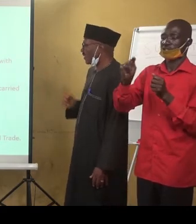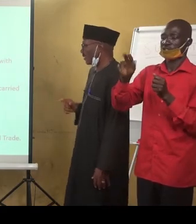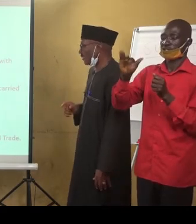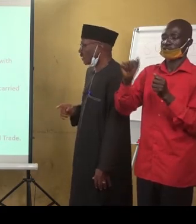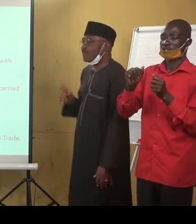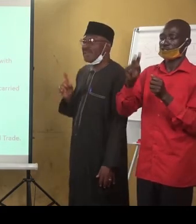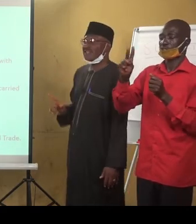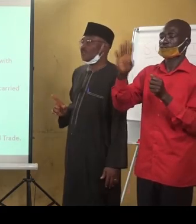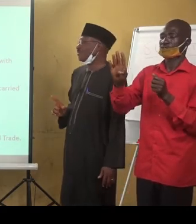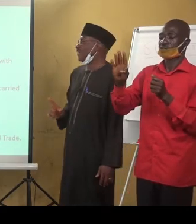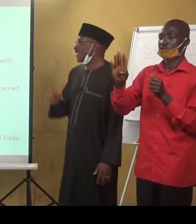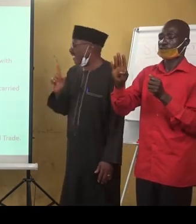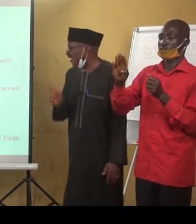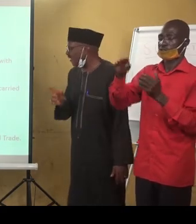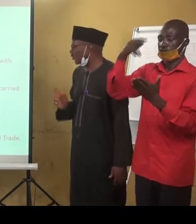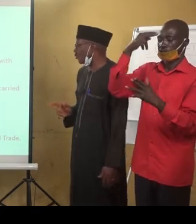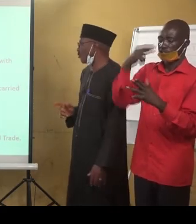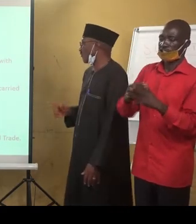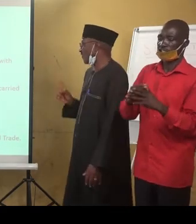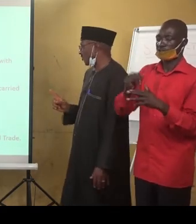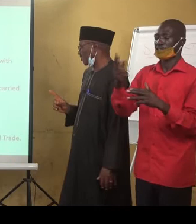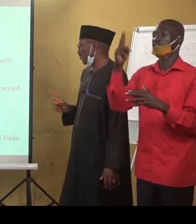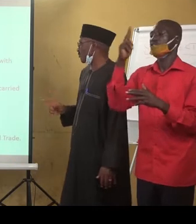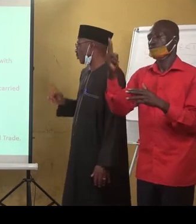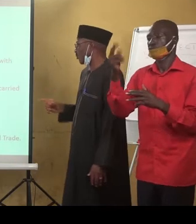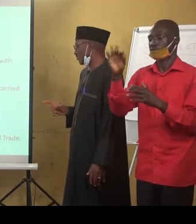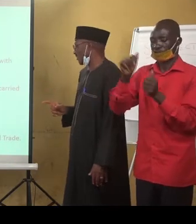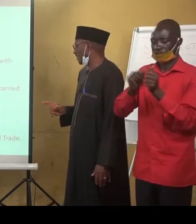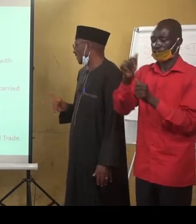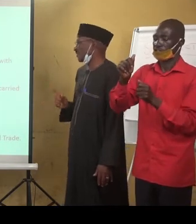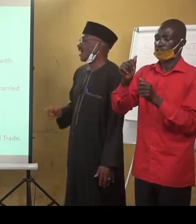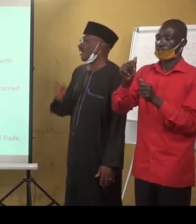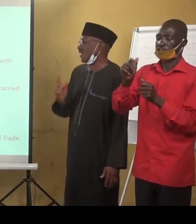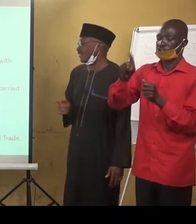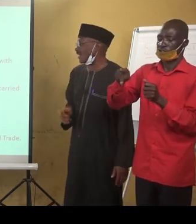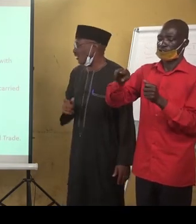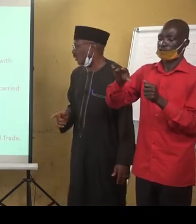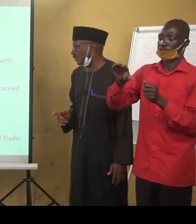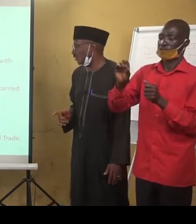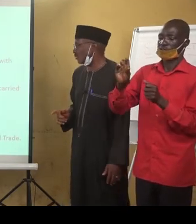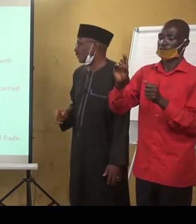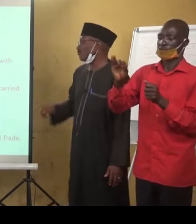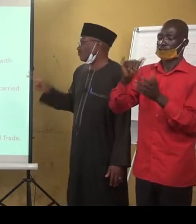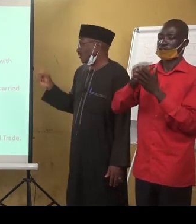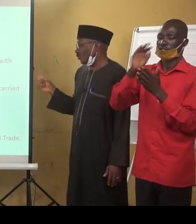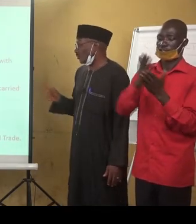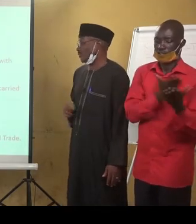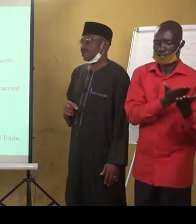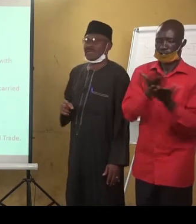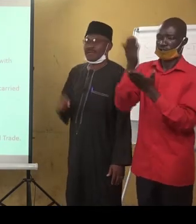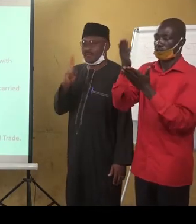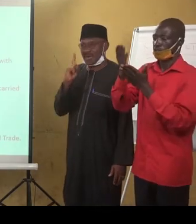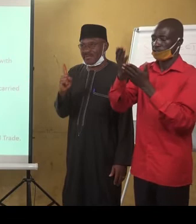B, 2B, mention any 2 of each product that are carried along the